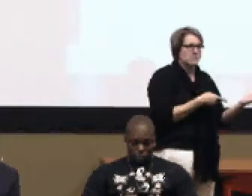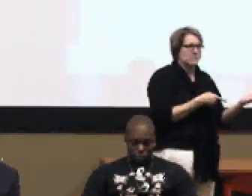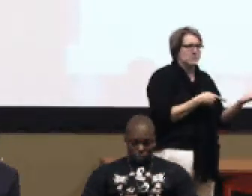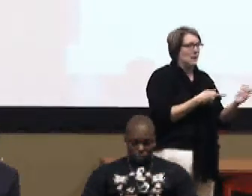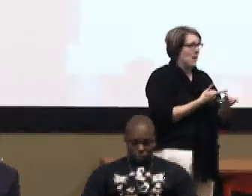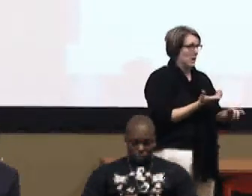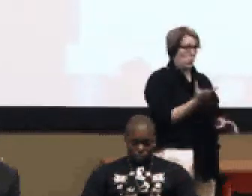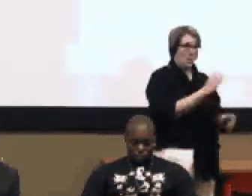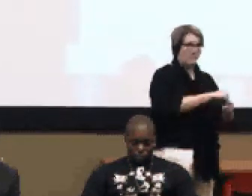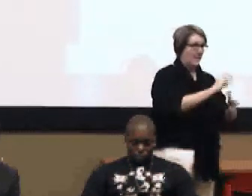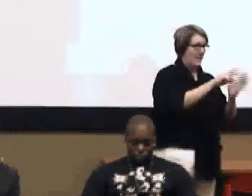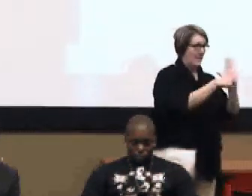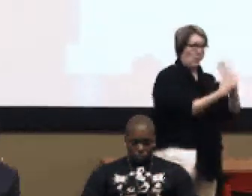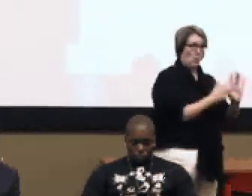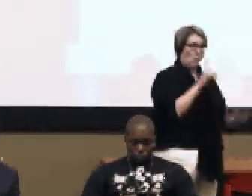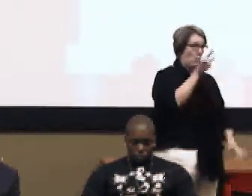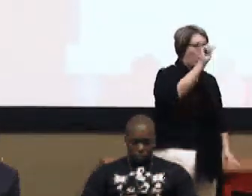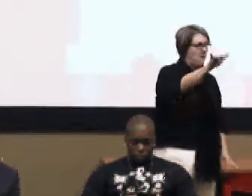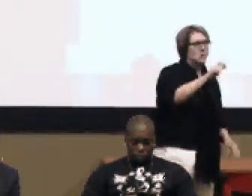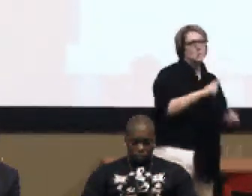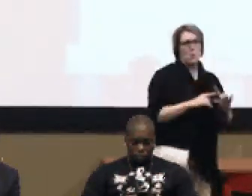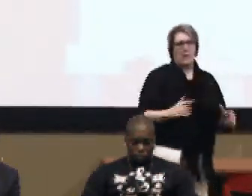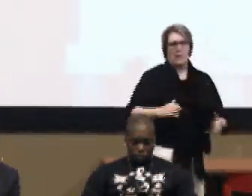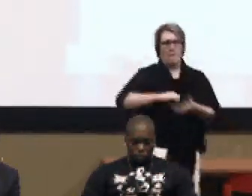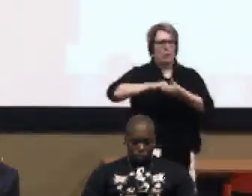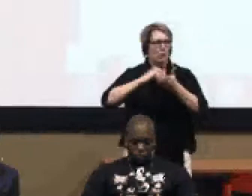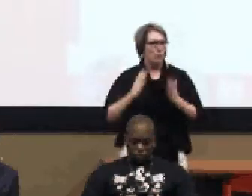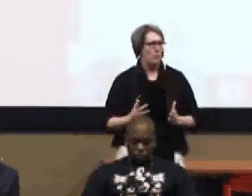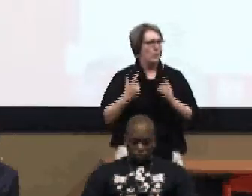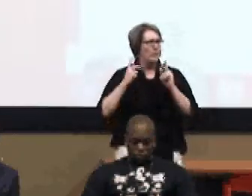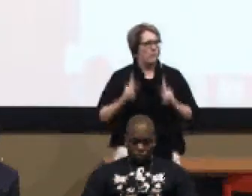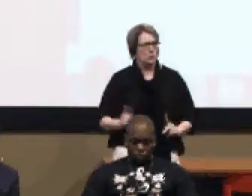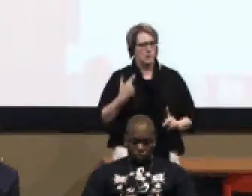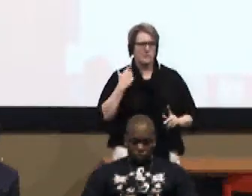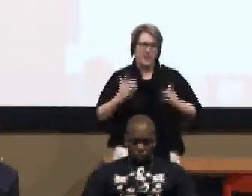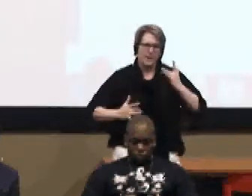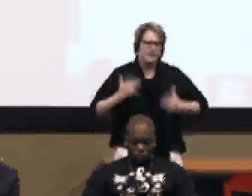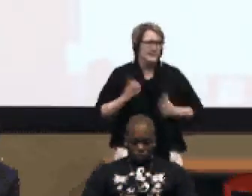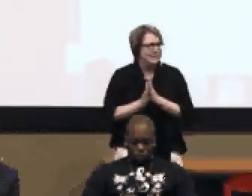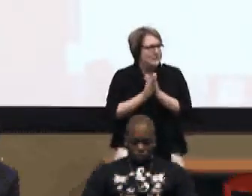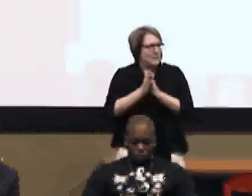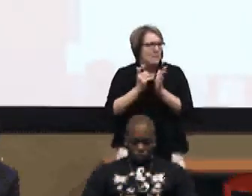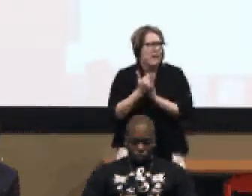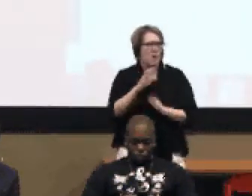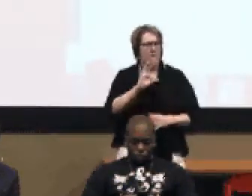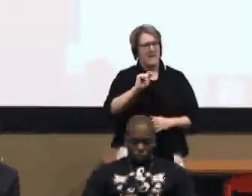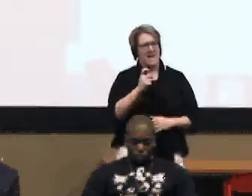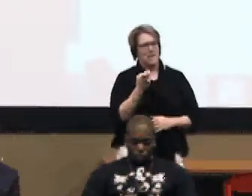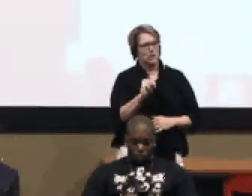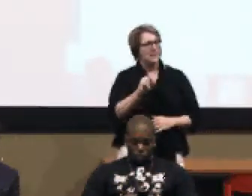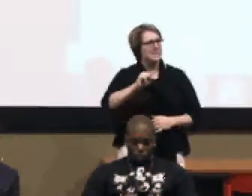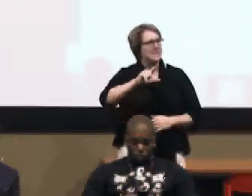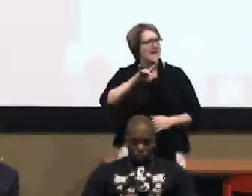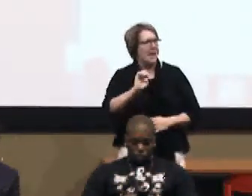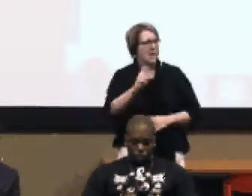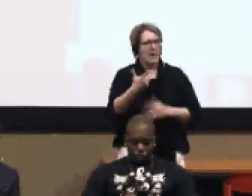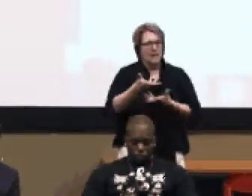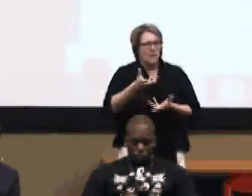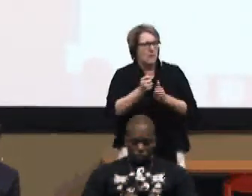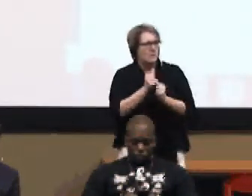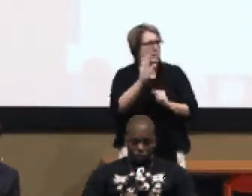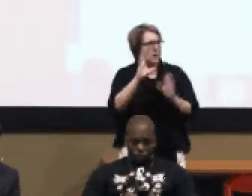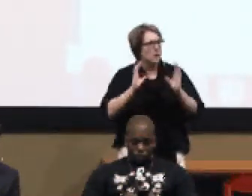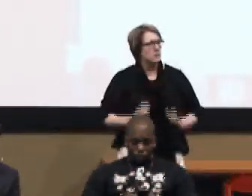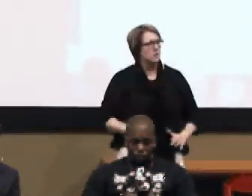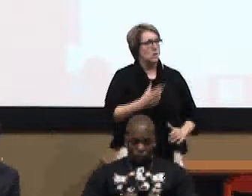want to be in that role forever. So I partnered with someone who's really passionate about fashion and style and loves working with customers. And we started this